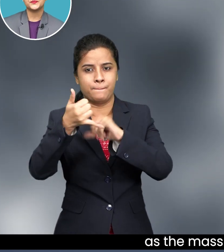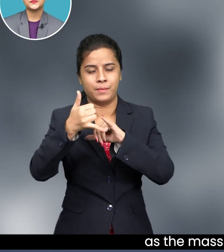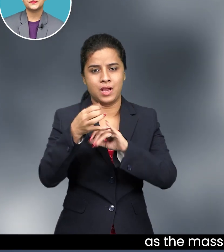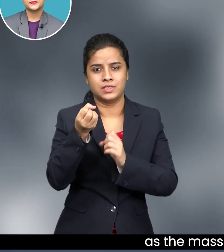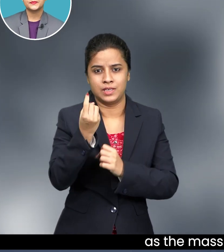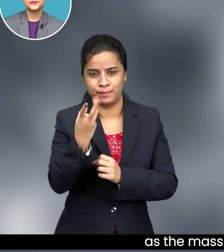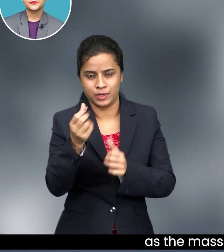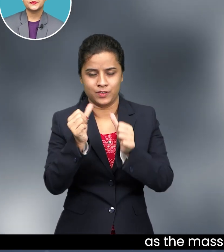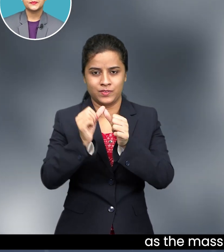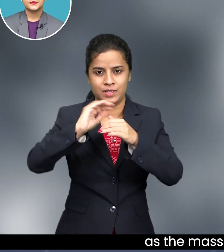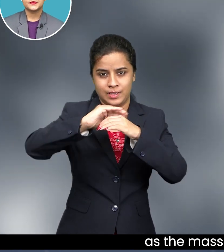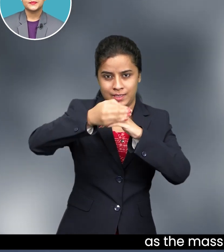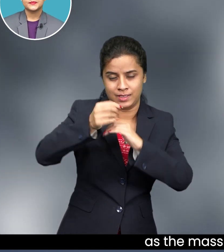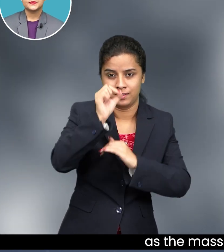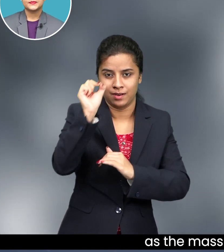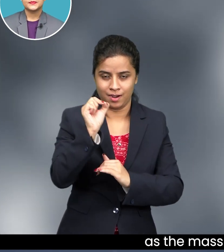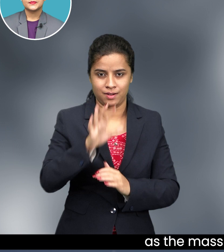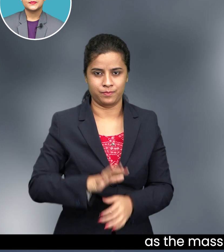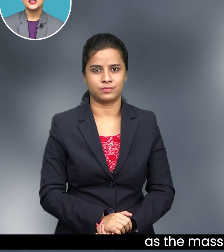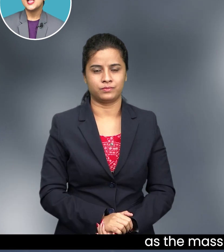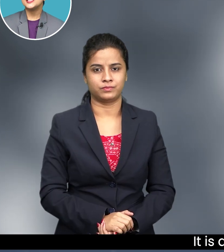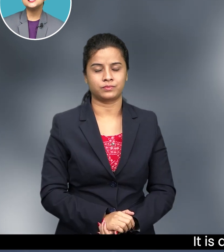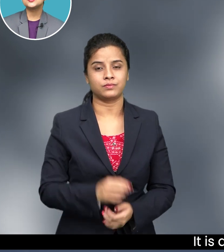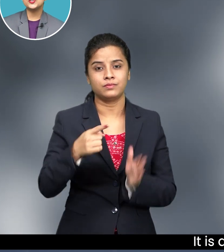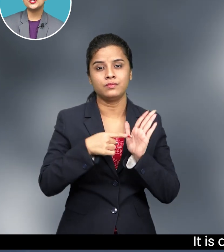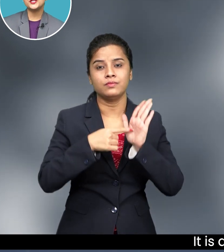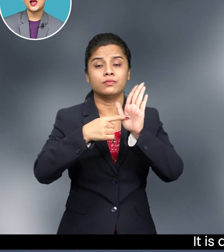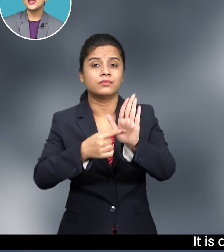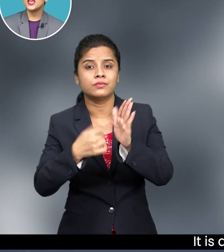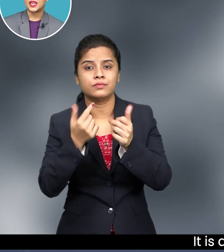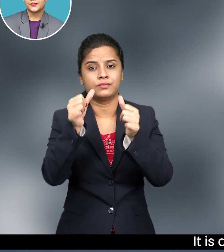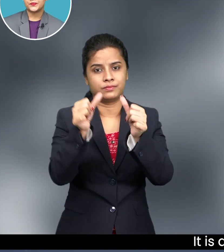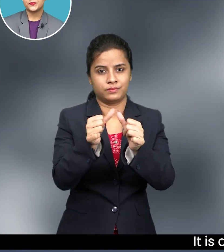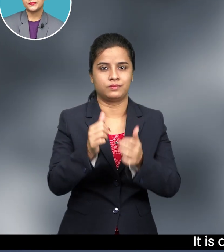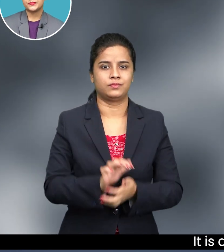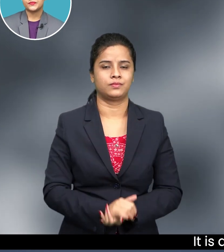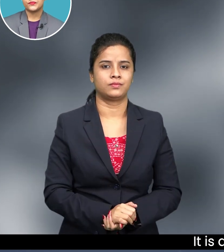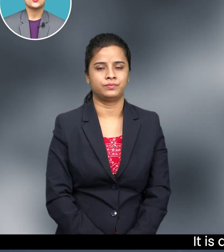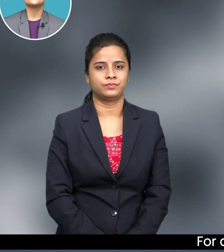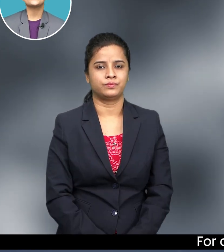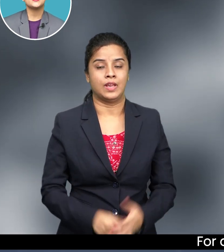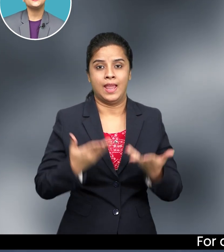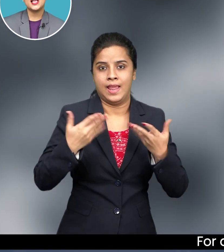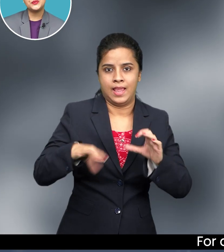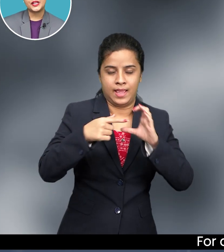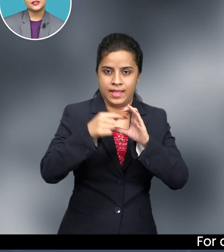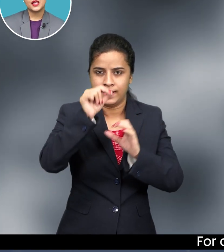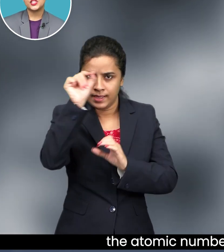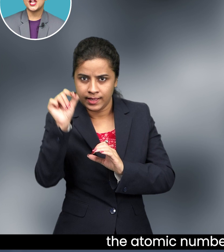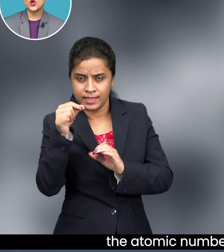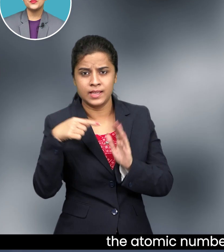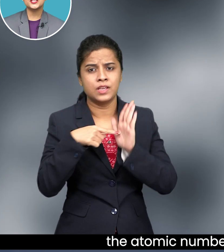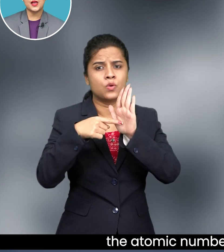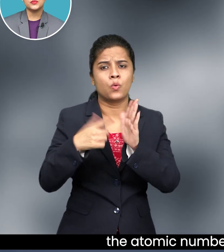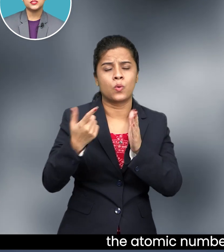atom. It is denoted by A. For any element,